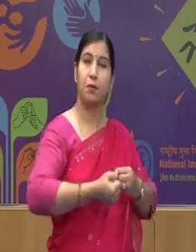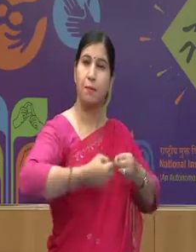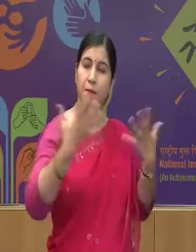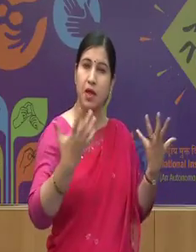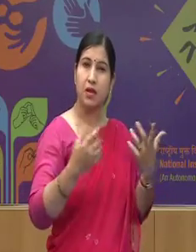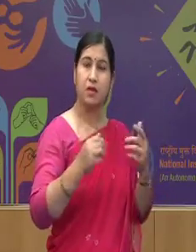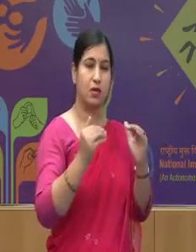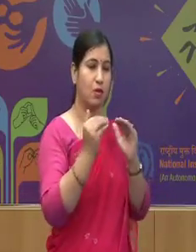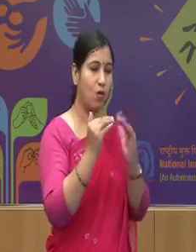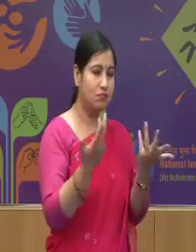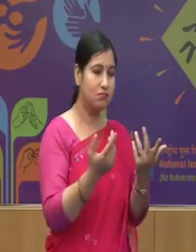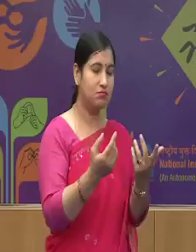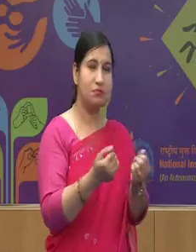others were left handicapped.